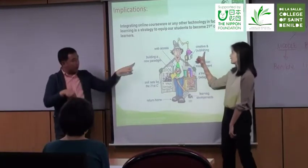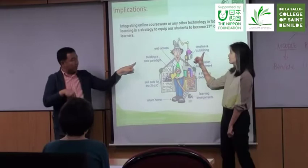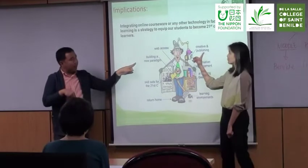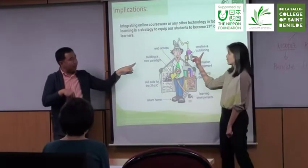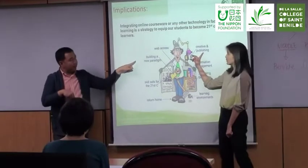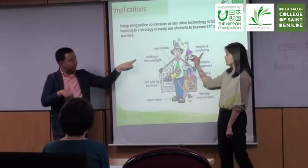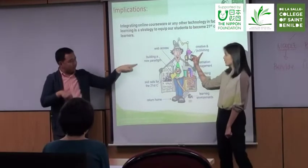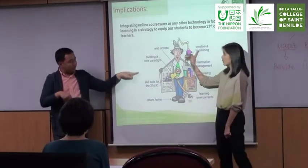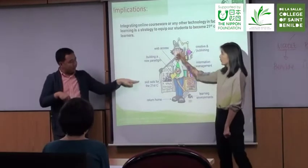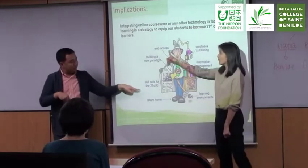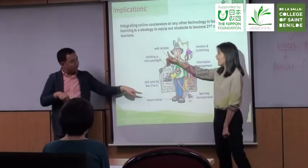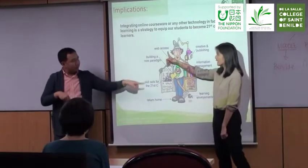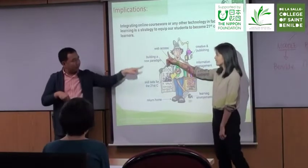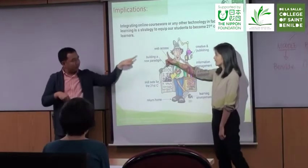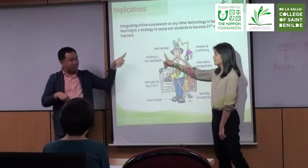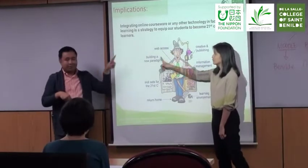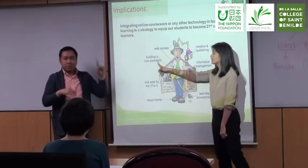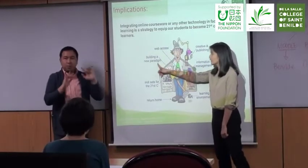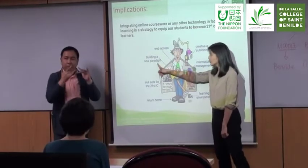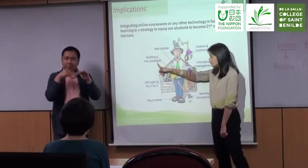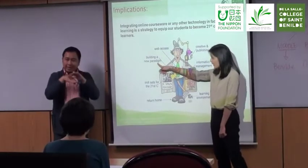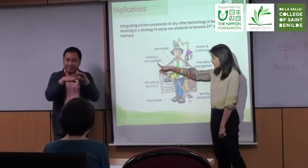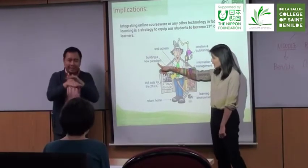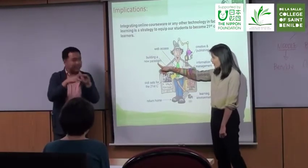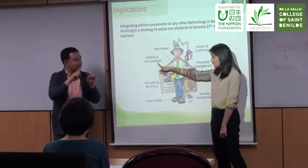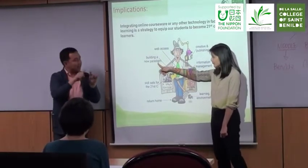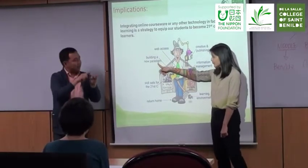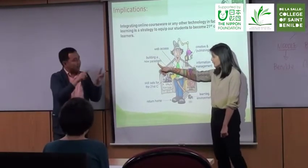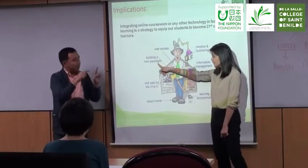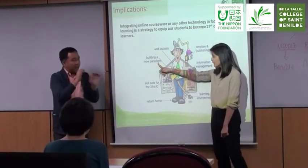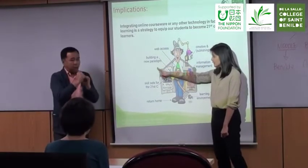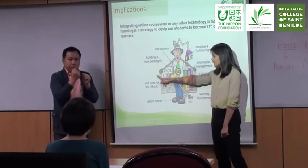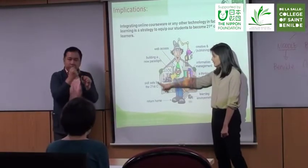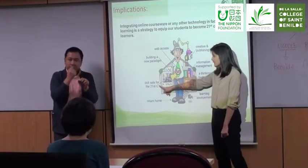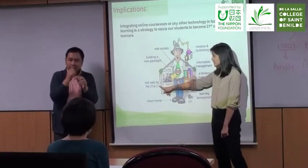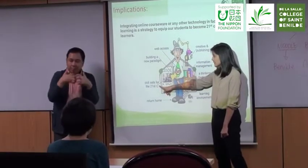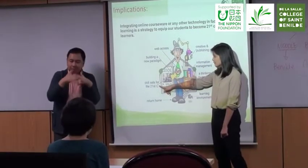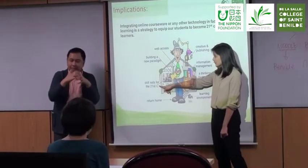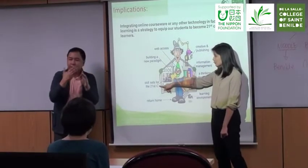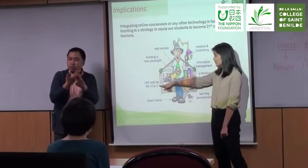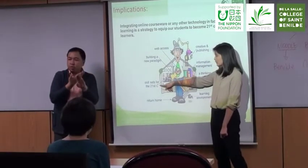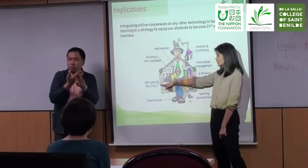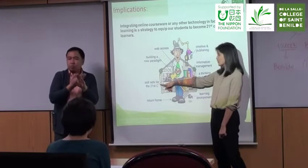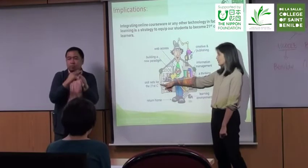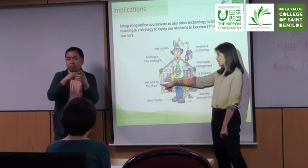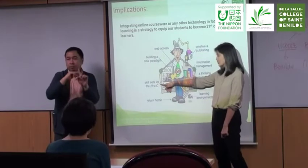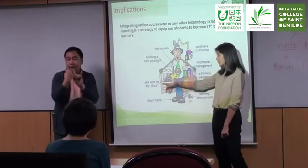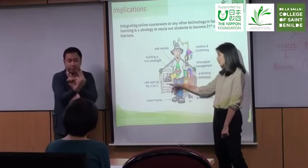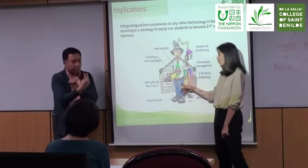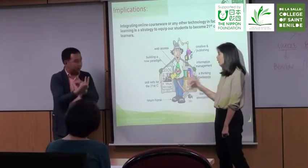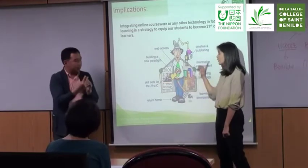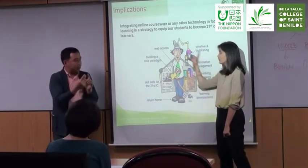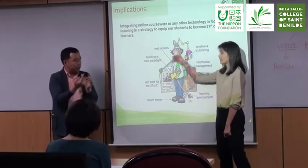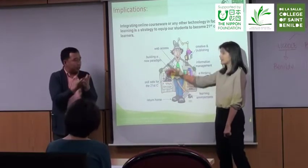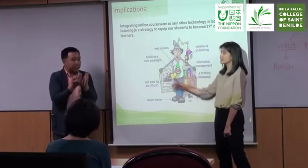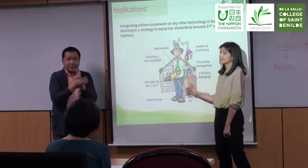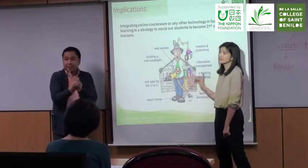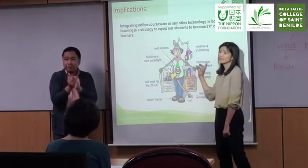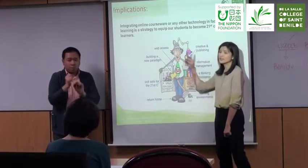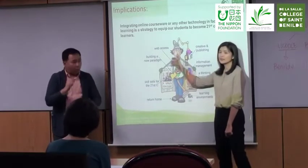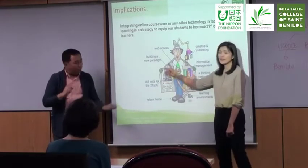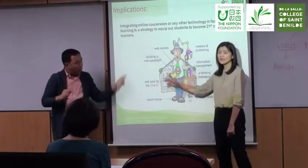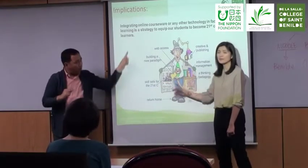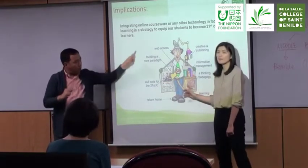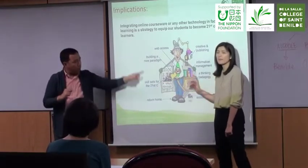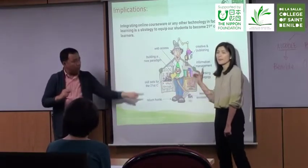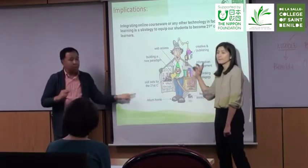environments, creative and publishing, web access, building a new paradigm, skill sets for the 21st century. All of